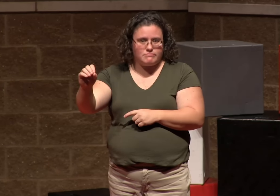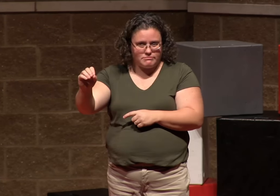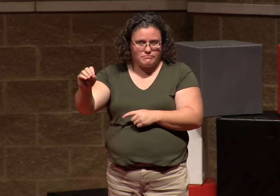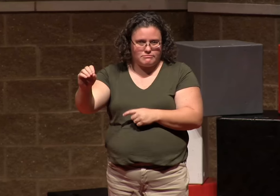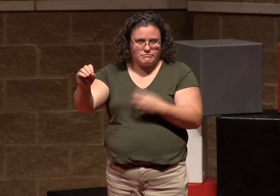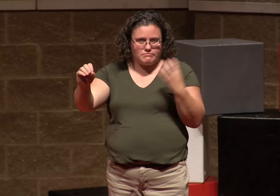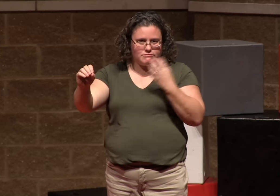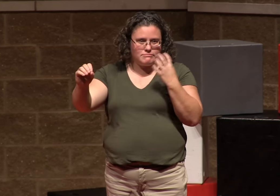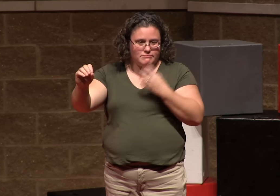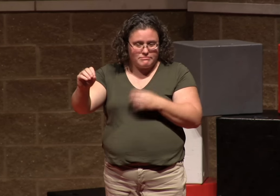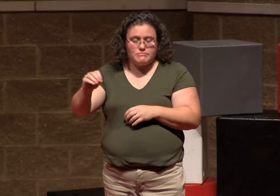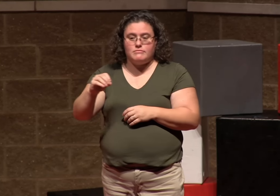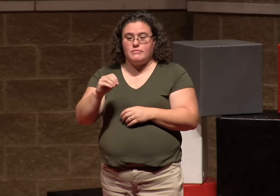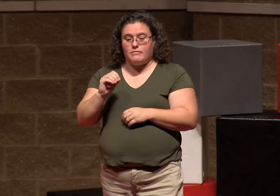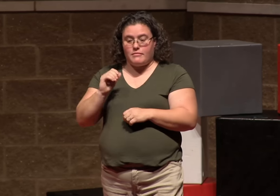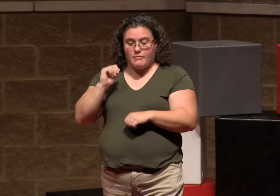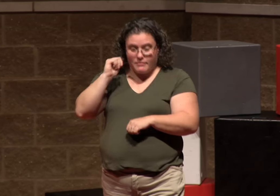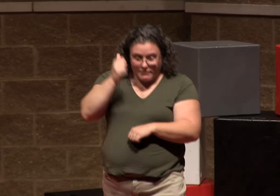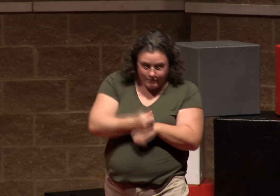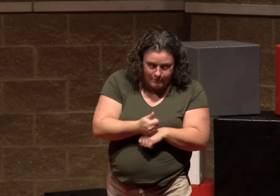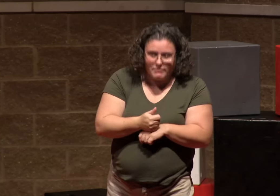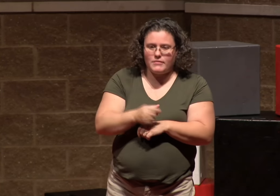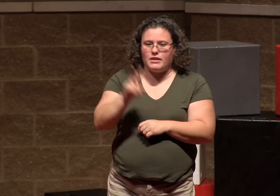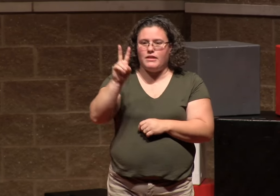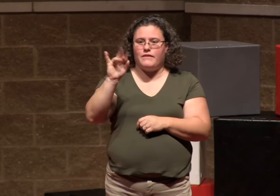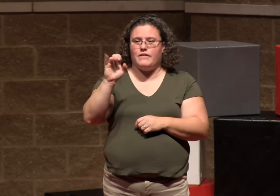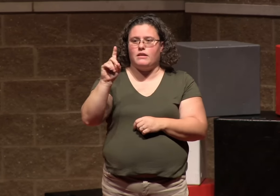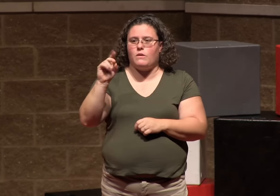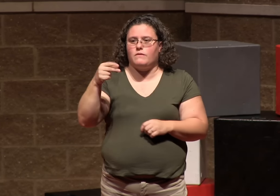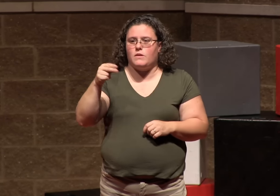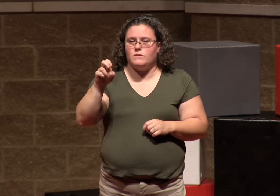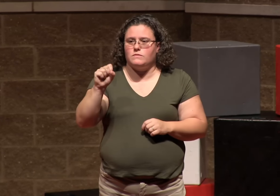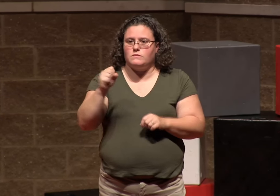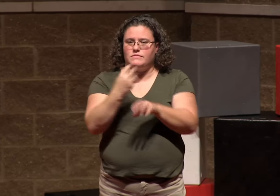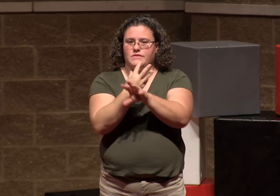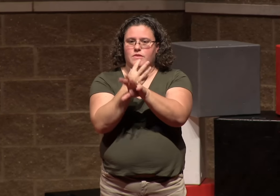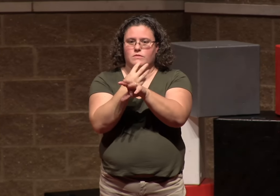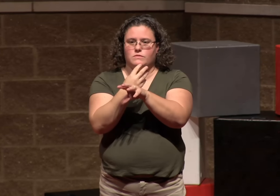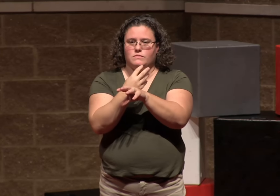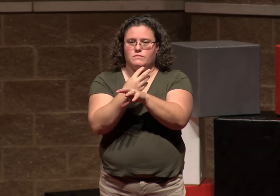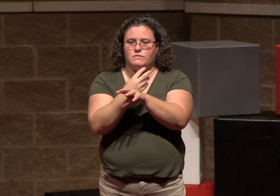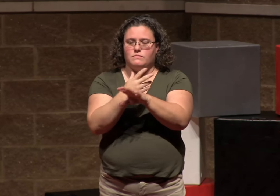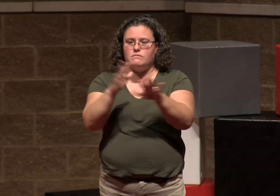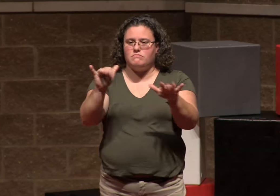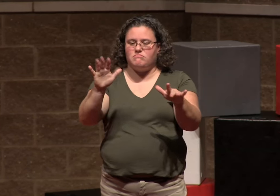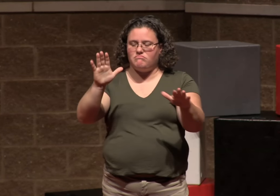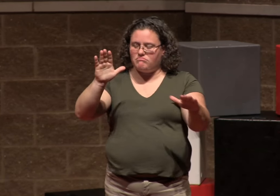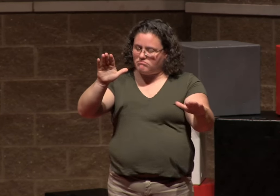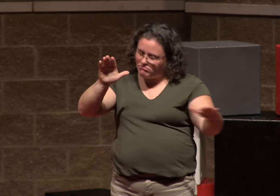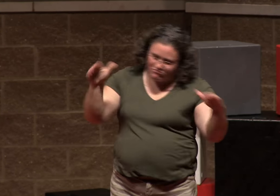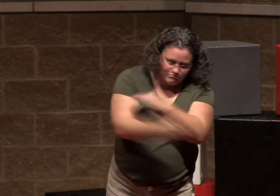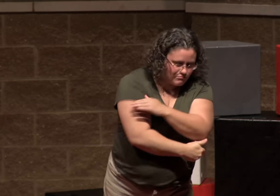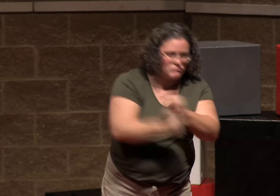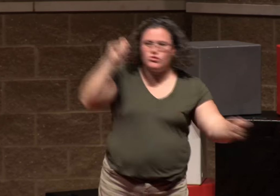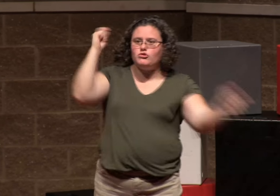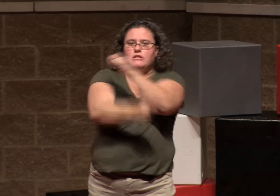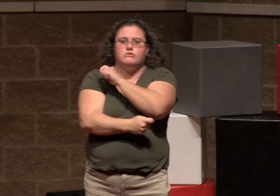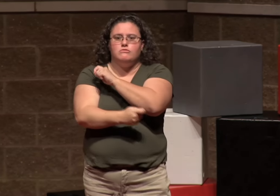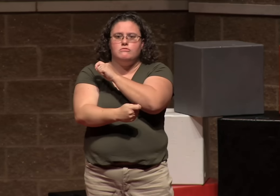2000s, huge change, the video phone was developed. And, oh my